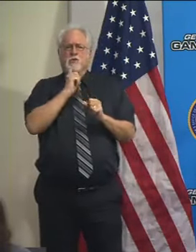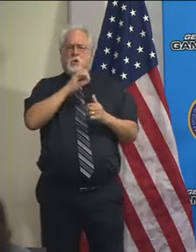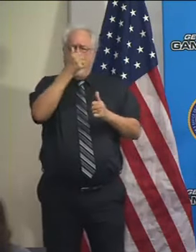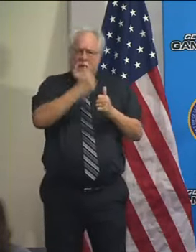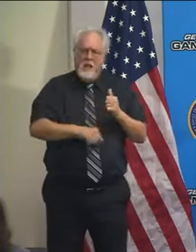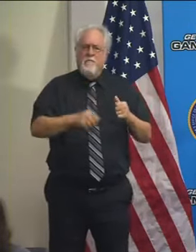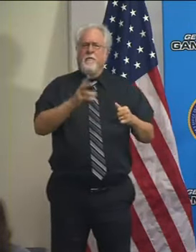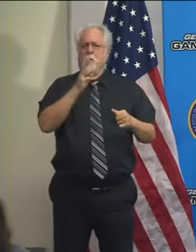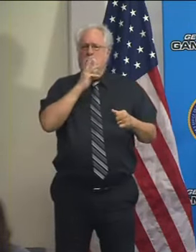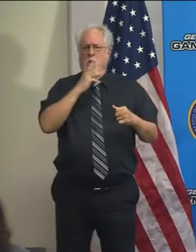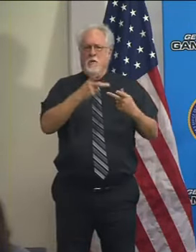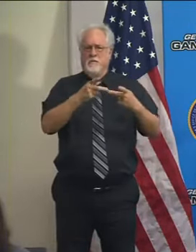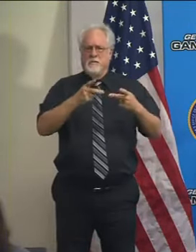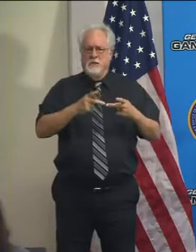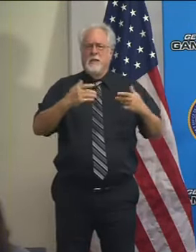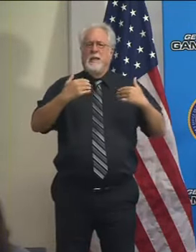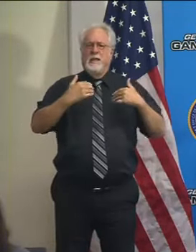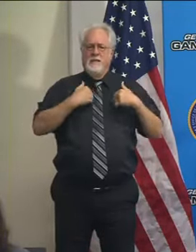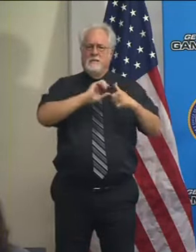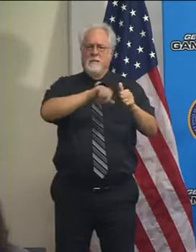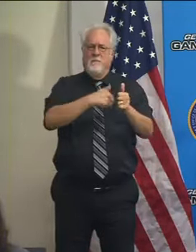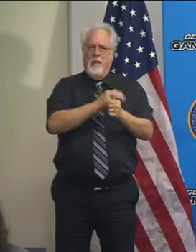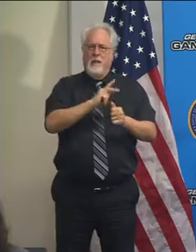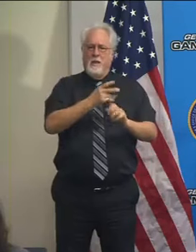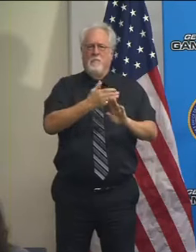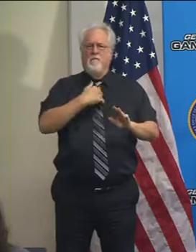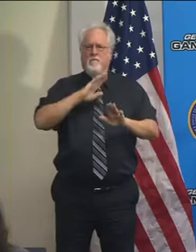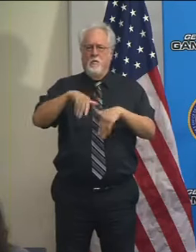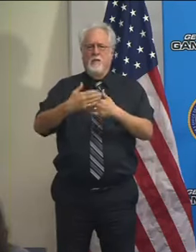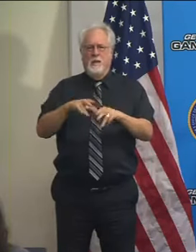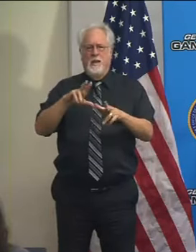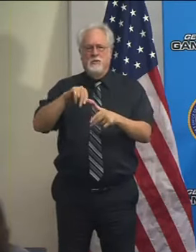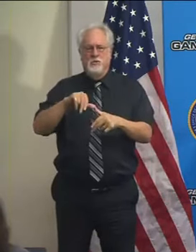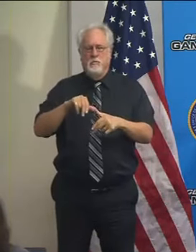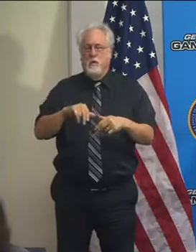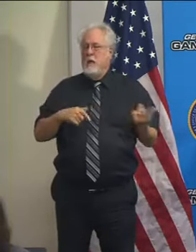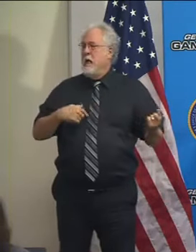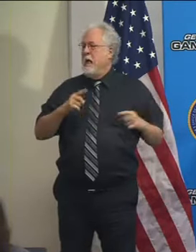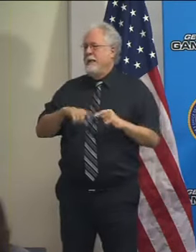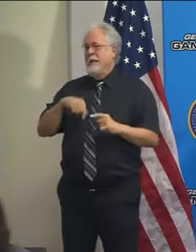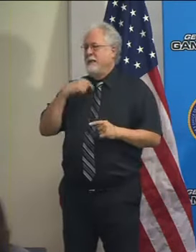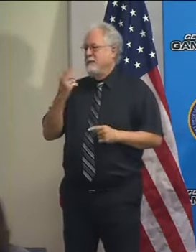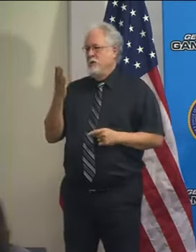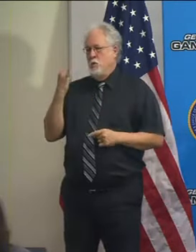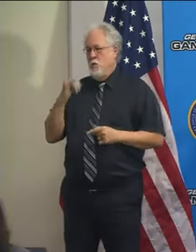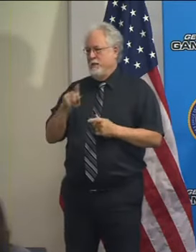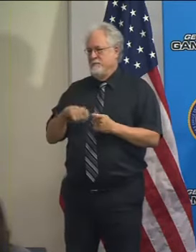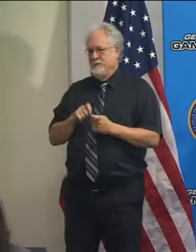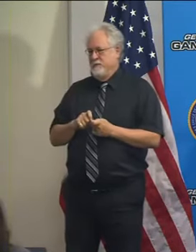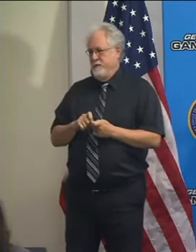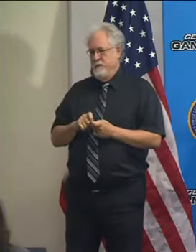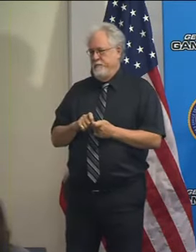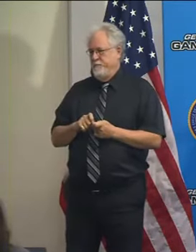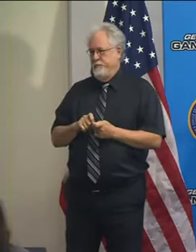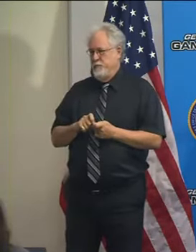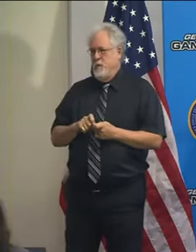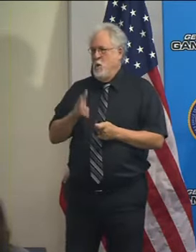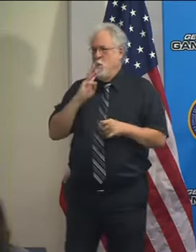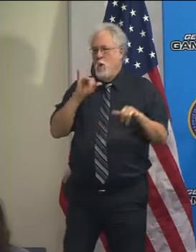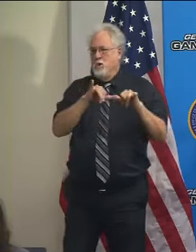gets a generator before the next storm gets here? Well, I can't tell you why a specific